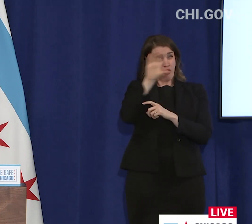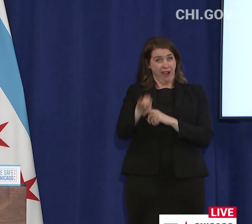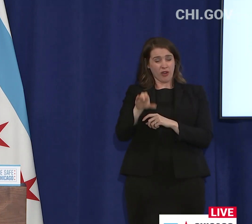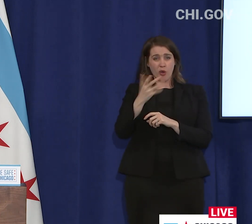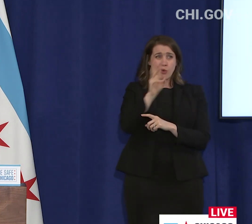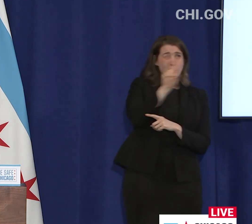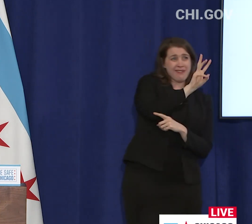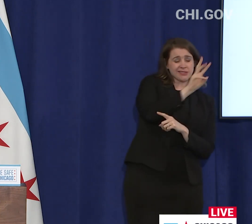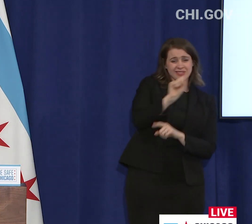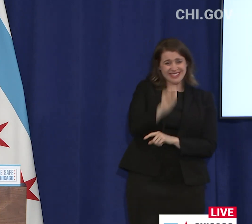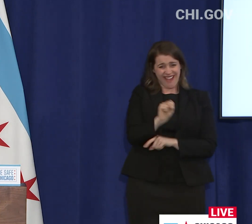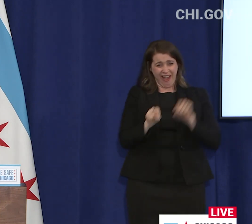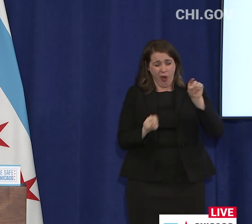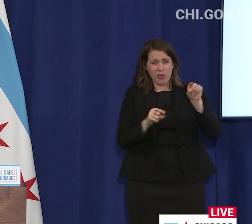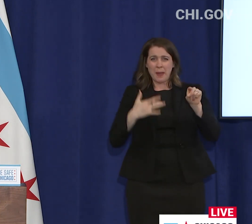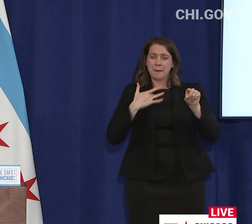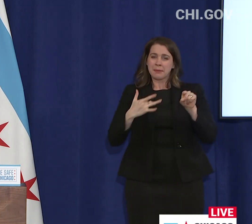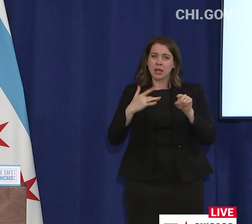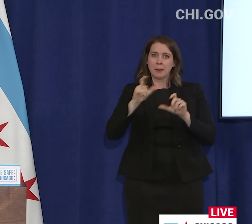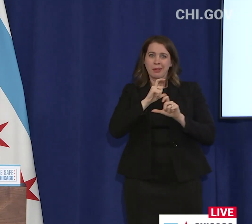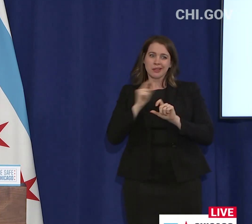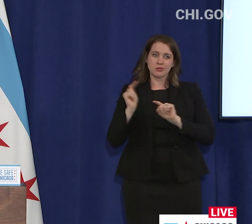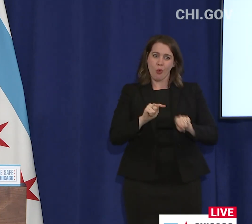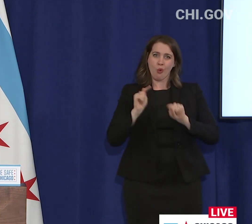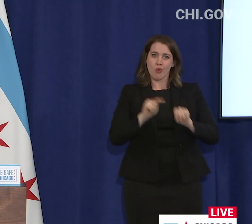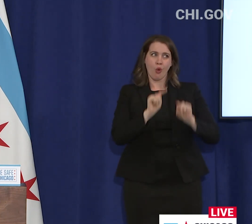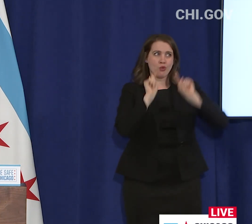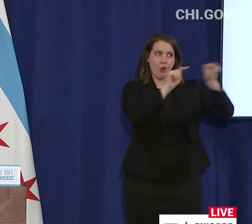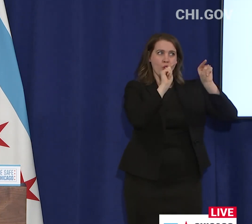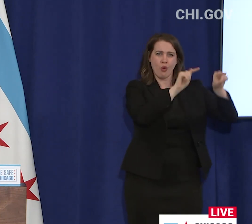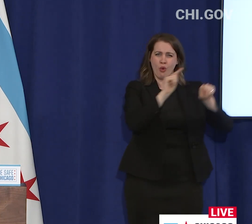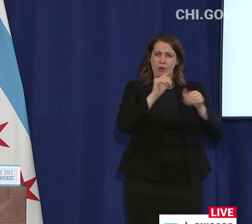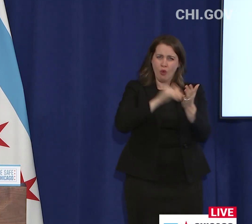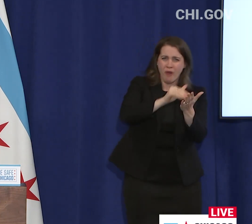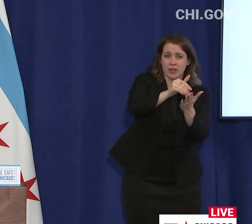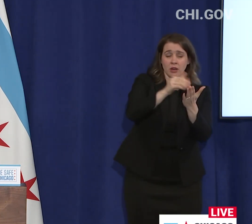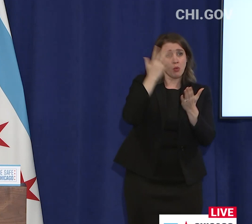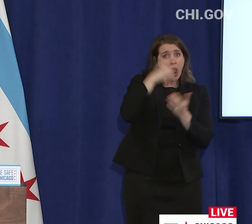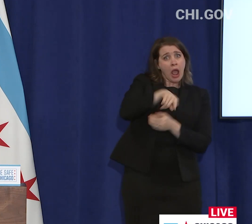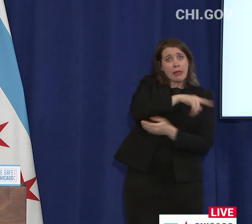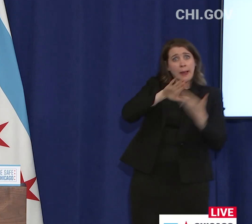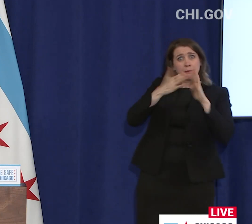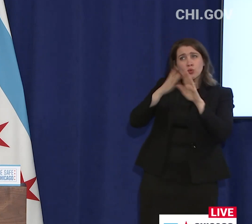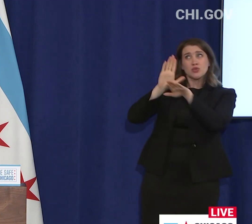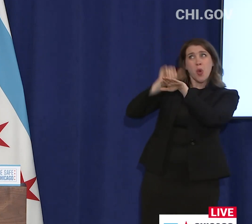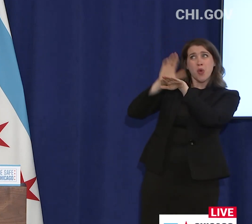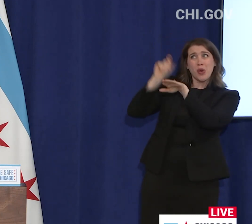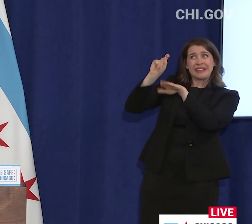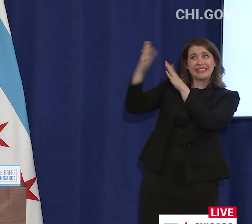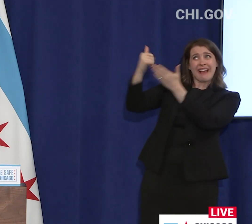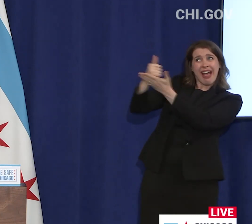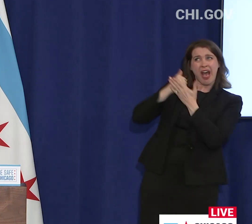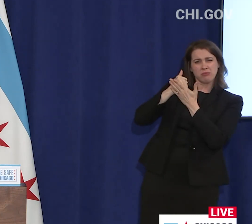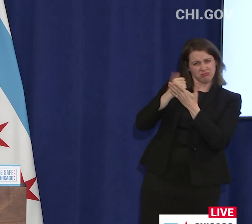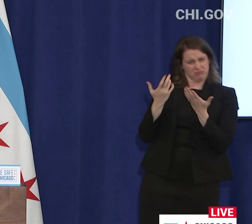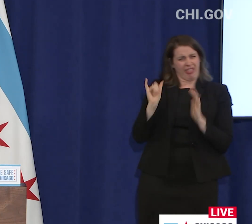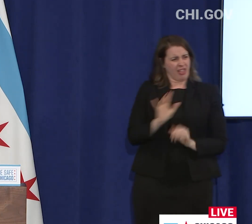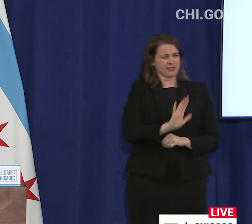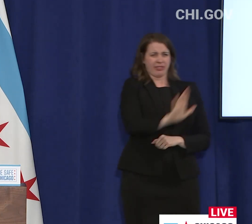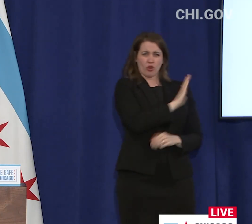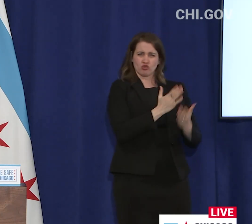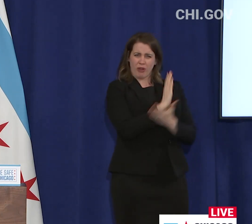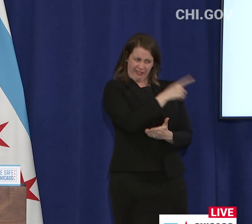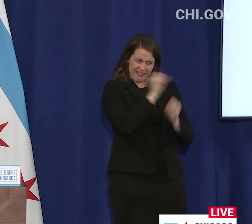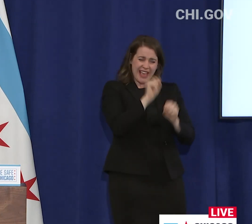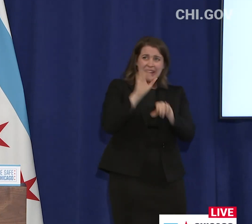call for police presence more often. That is their right, and they are entitled to service.